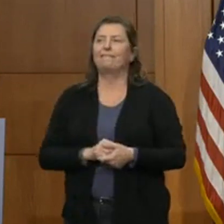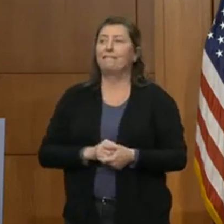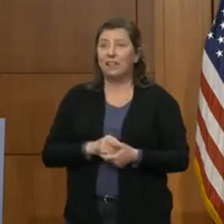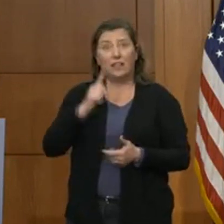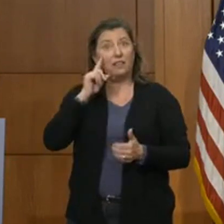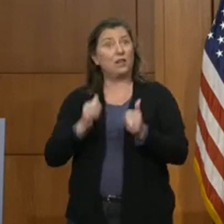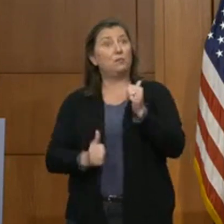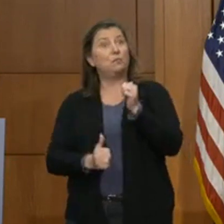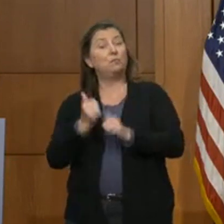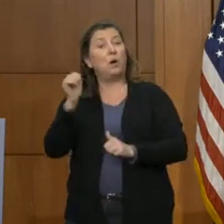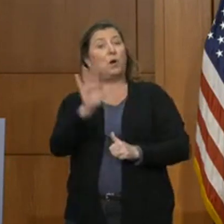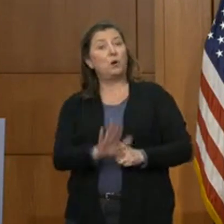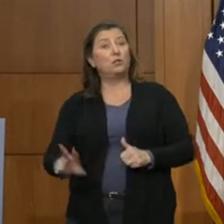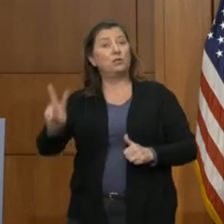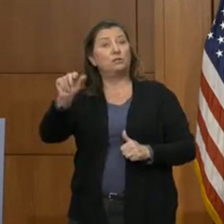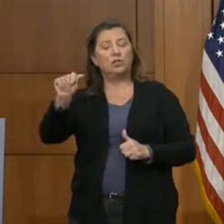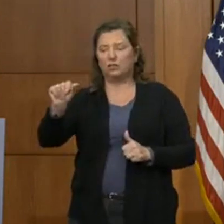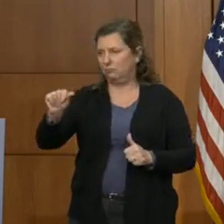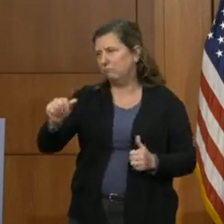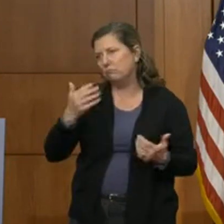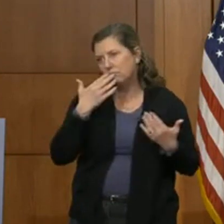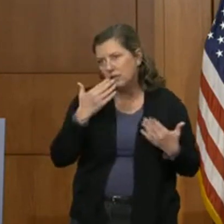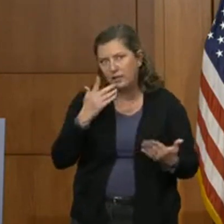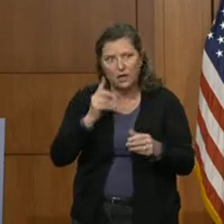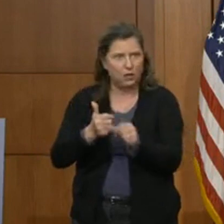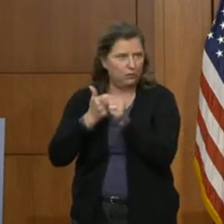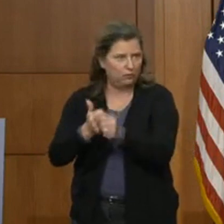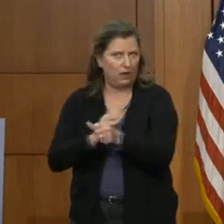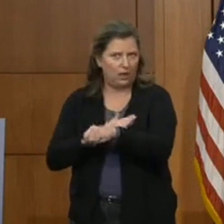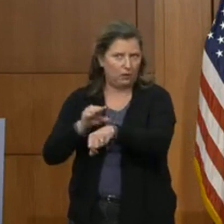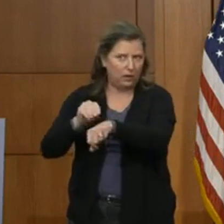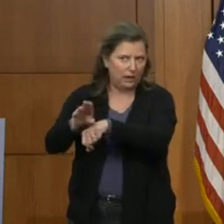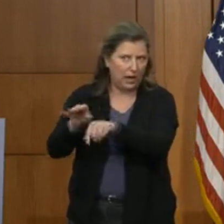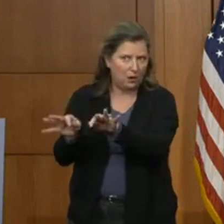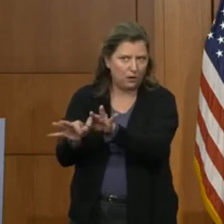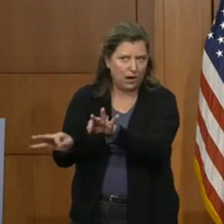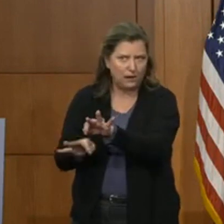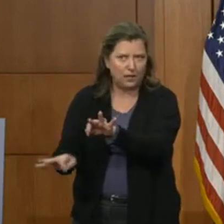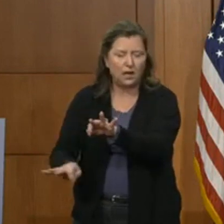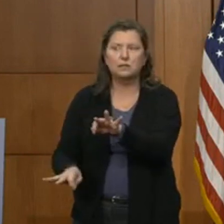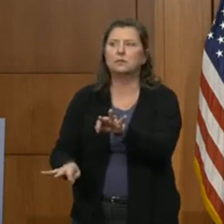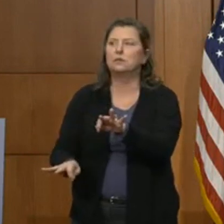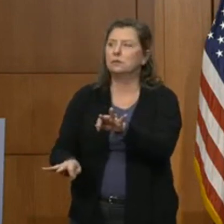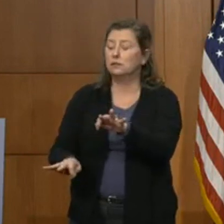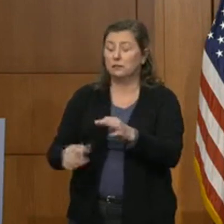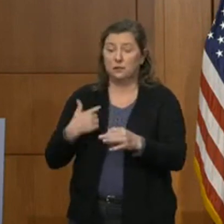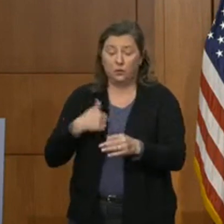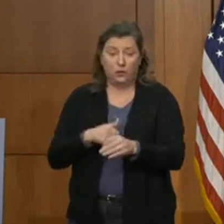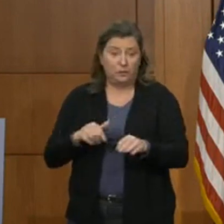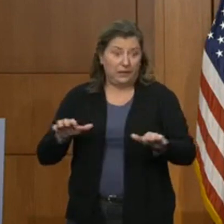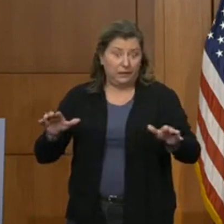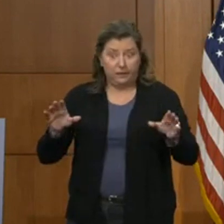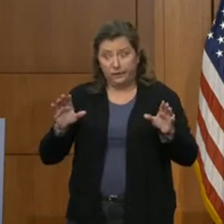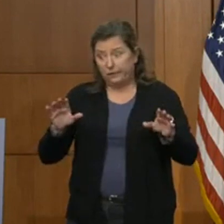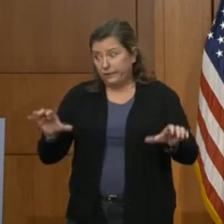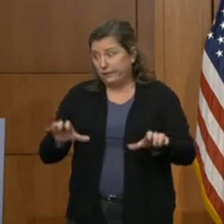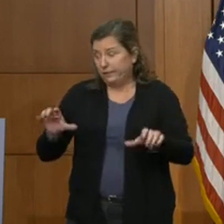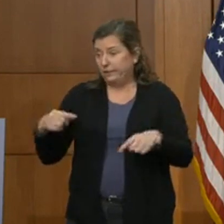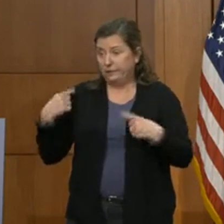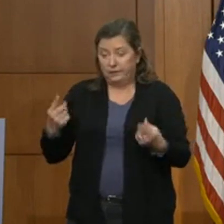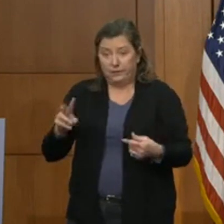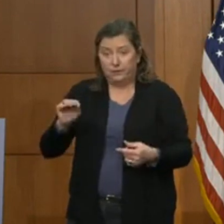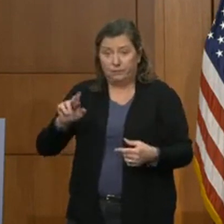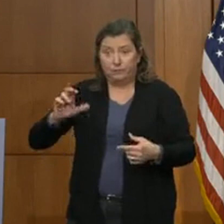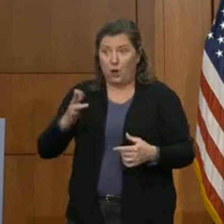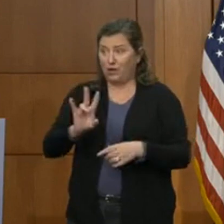of Virginians, and again, I thank you all for following these guidelines. I think we've been at this now since in Virginia,